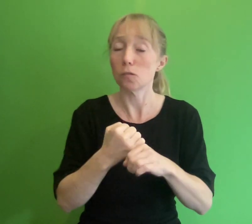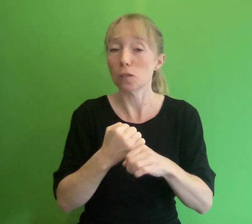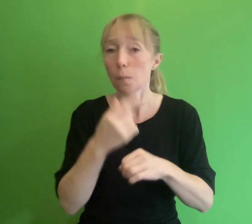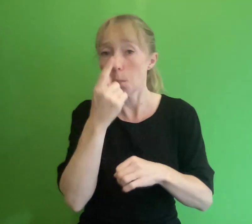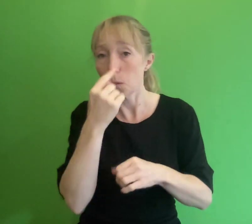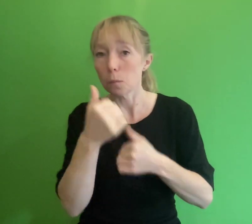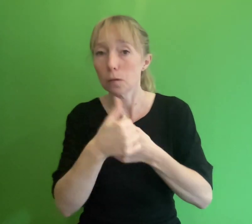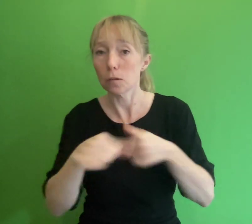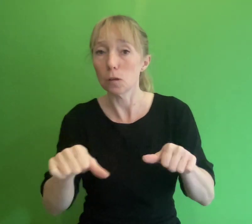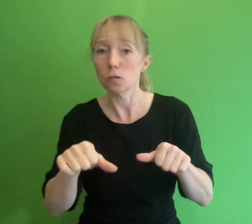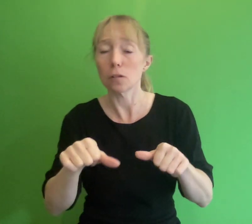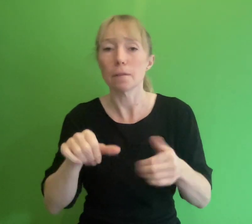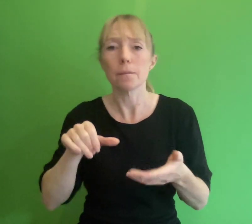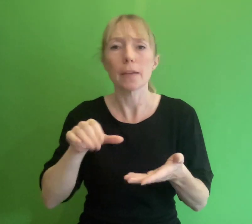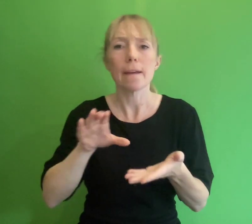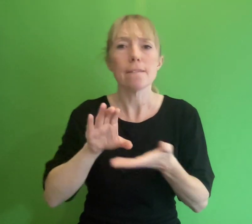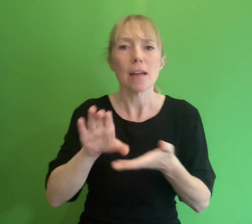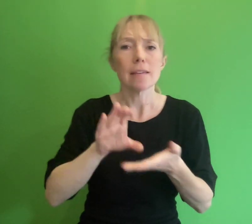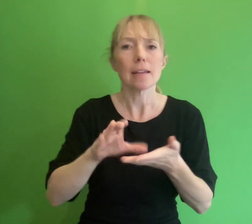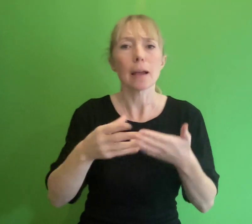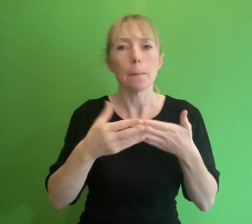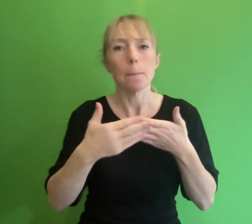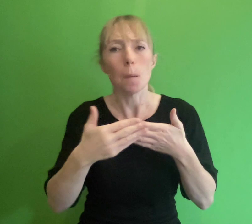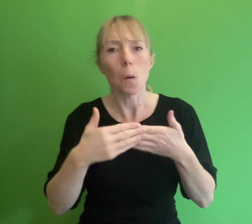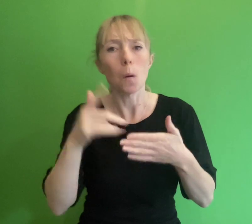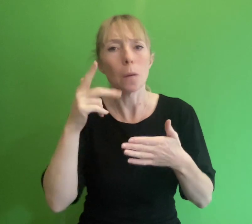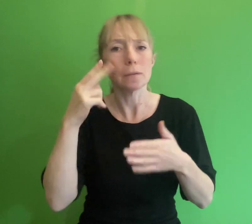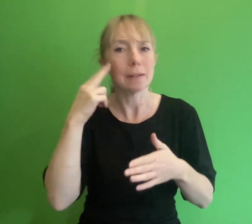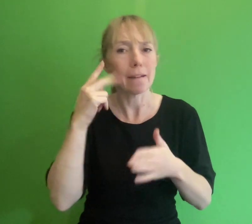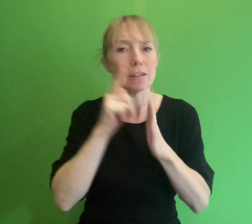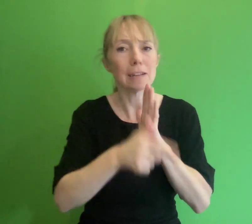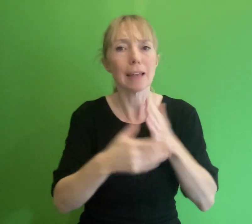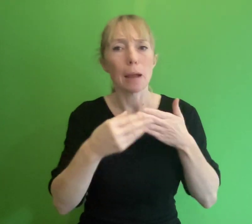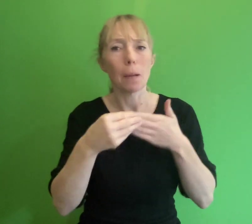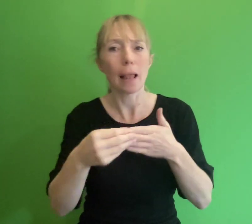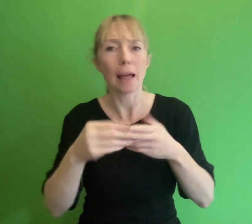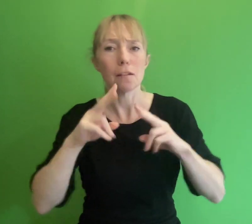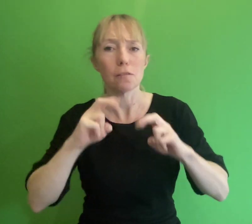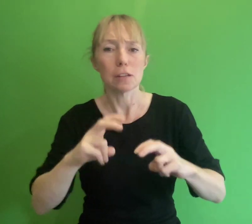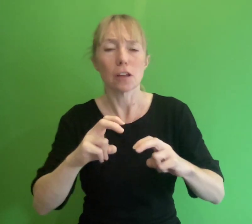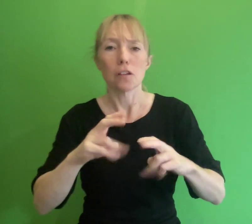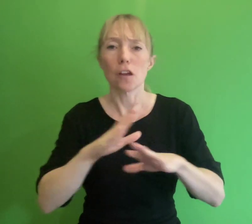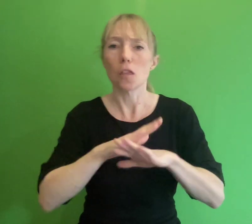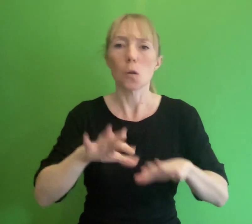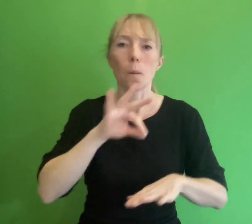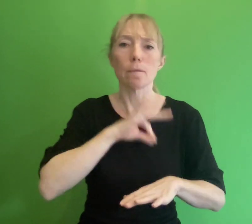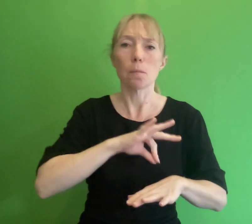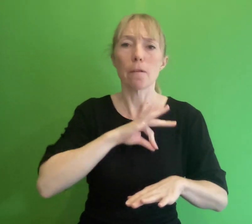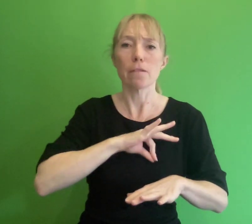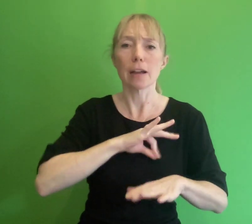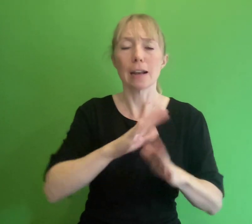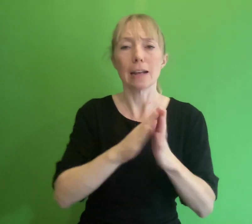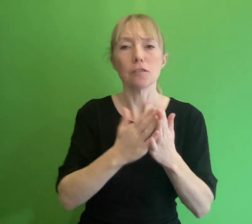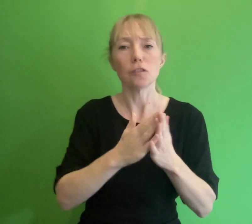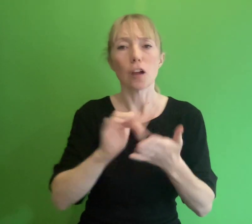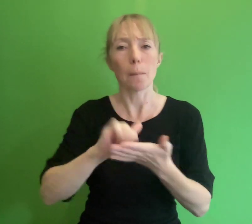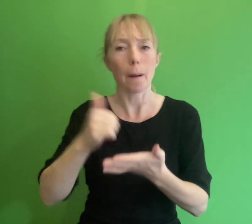Investing in further deaf and disabled-led research into the not-for-profit literature and publishing sectors to establish